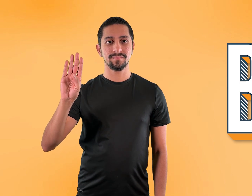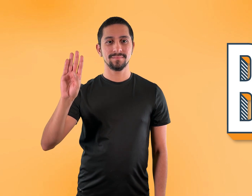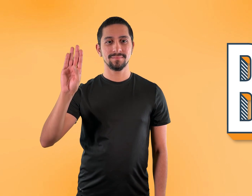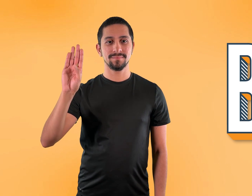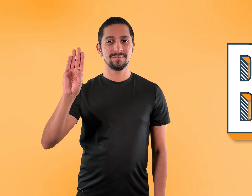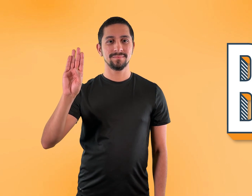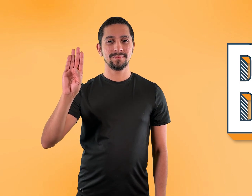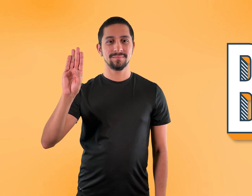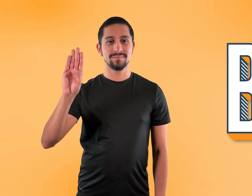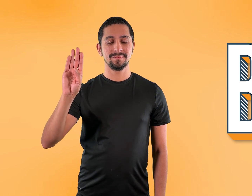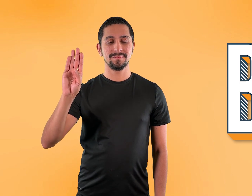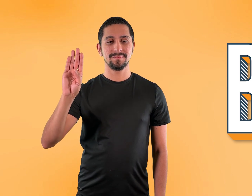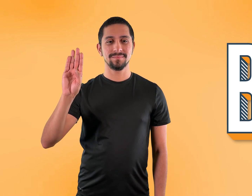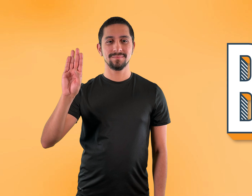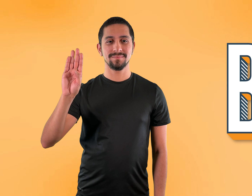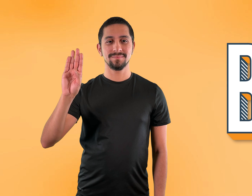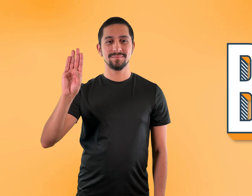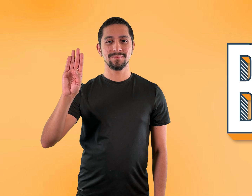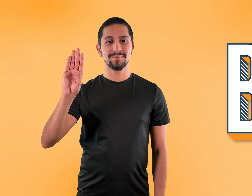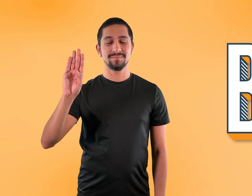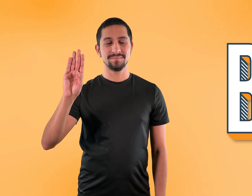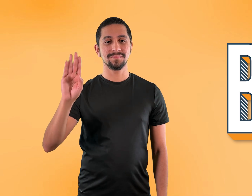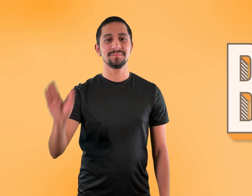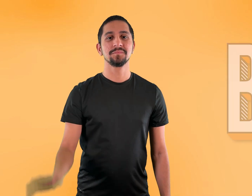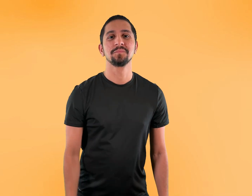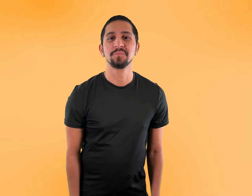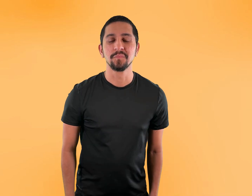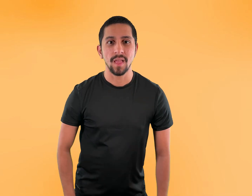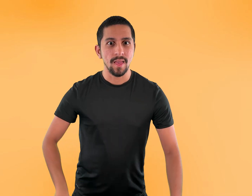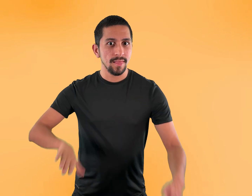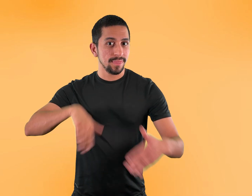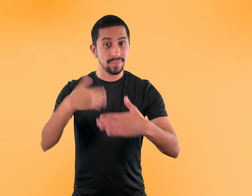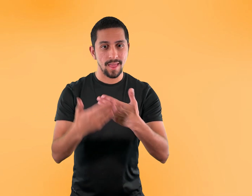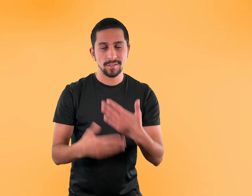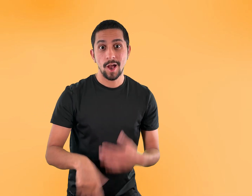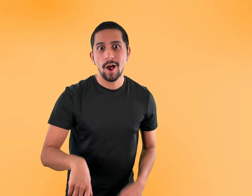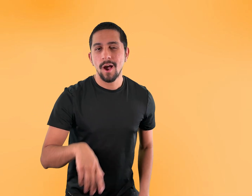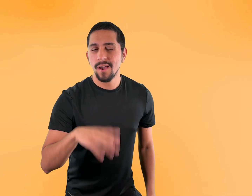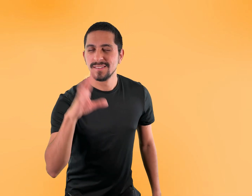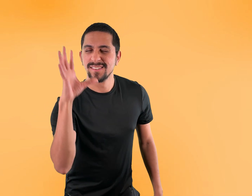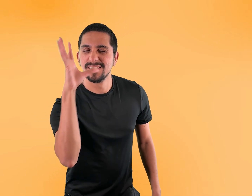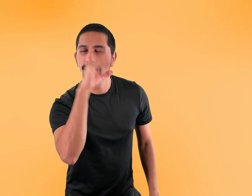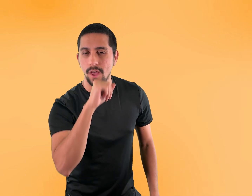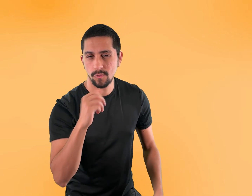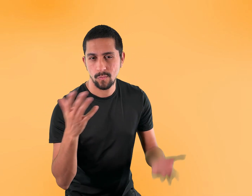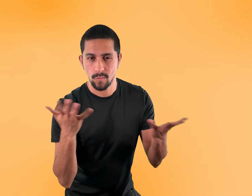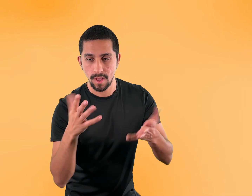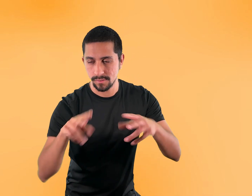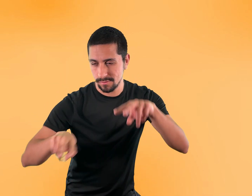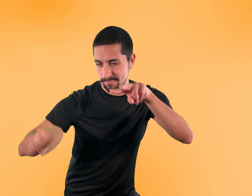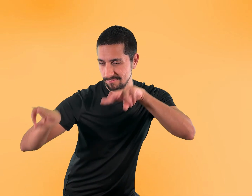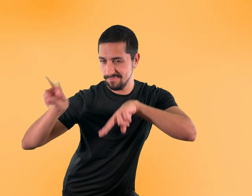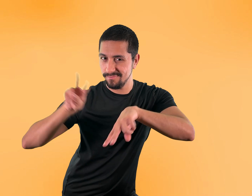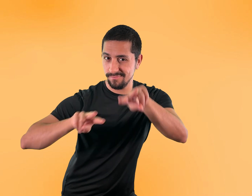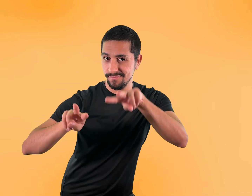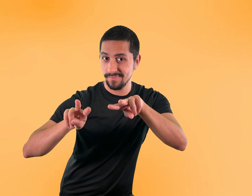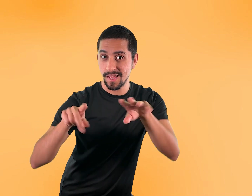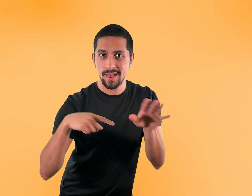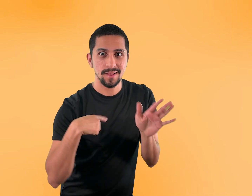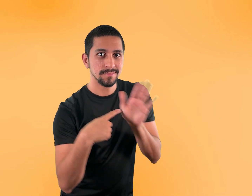your palm. B. You can probably guess the next sign. I'll